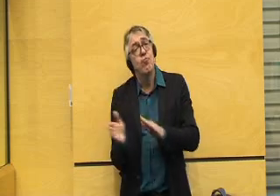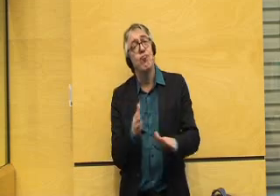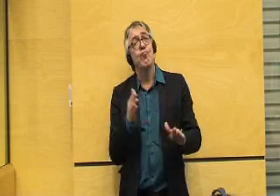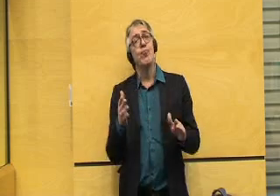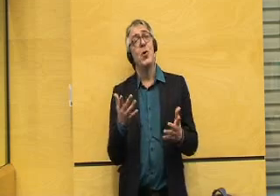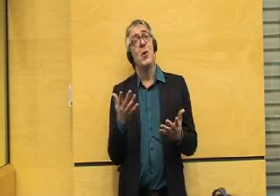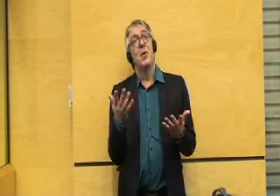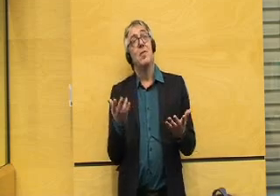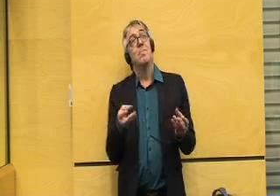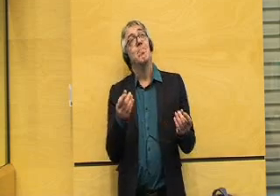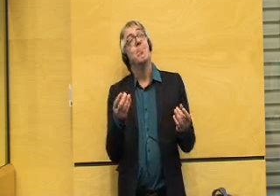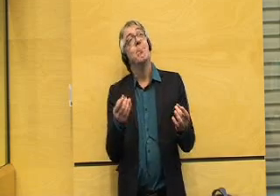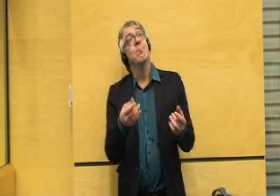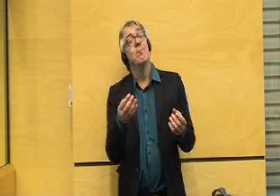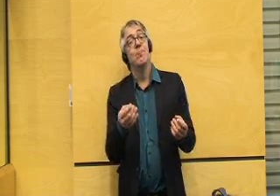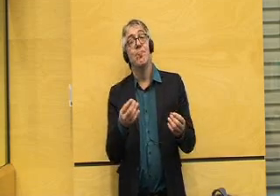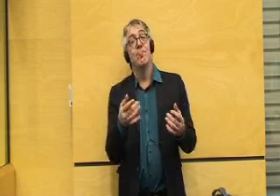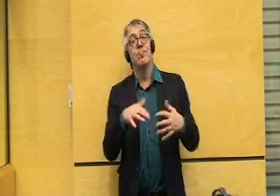taking to